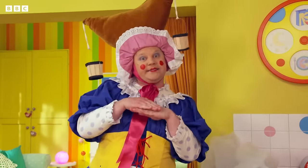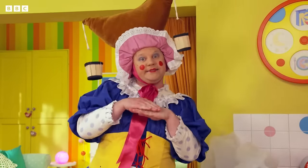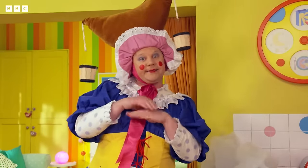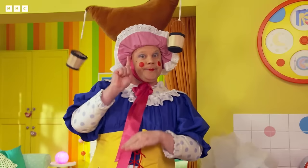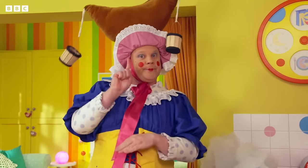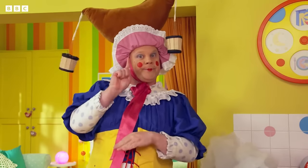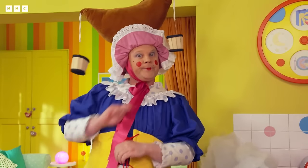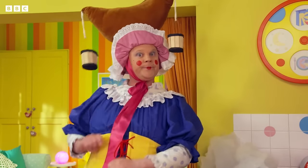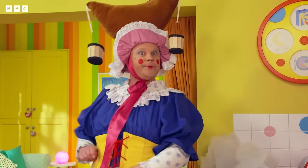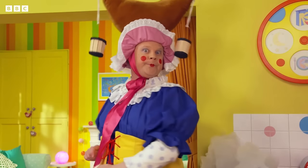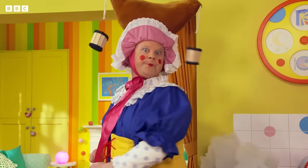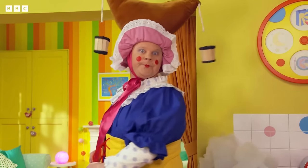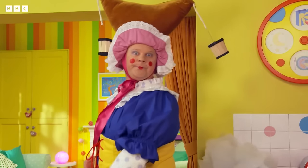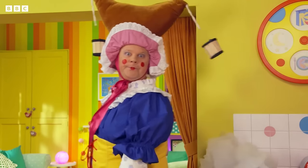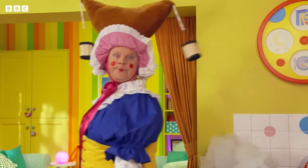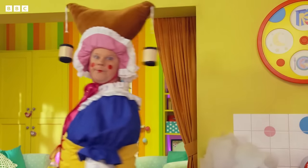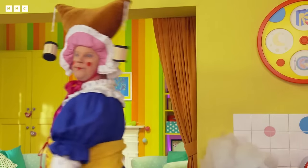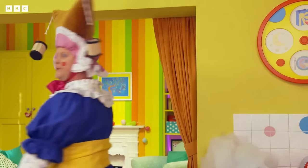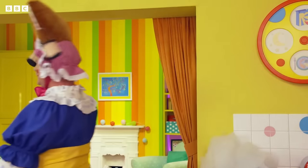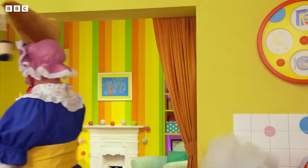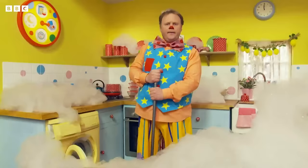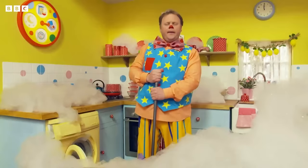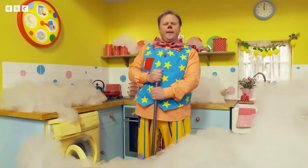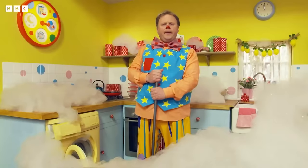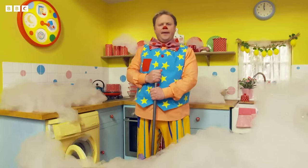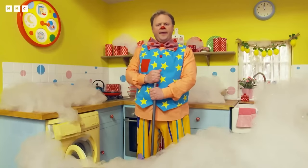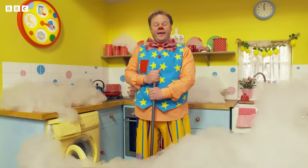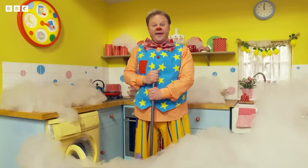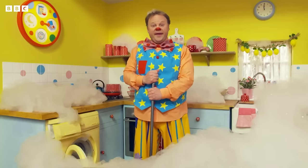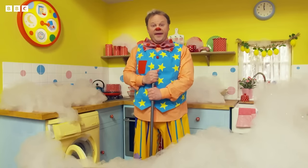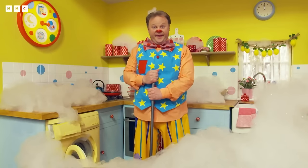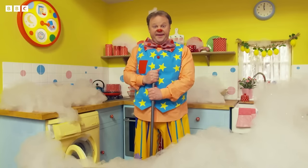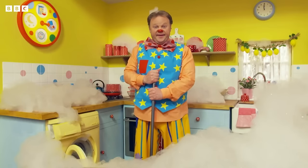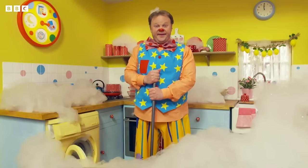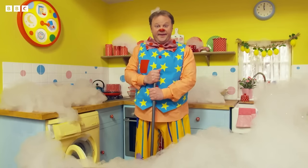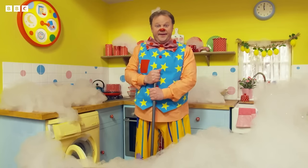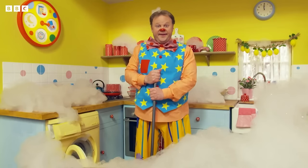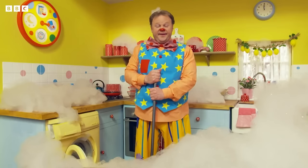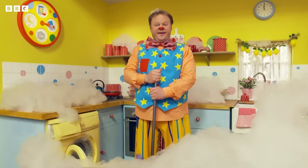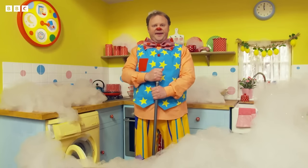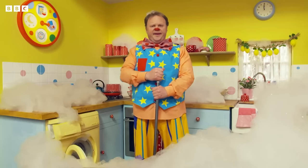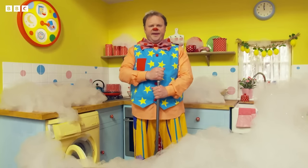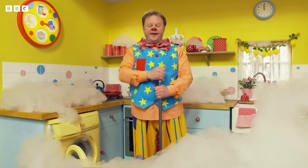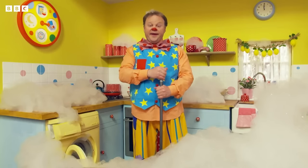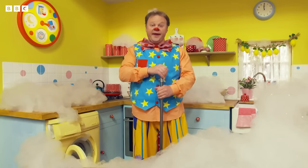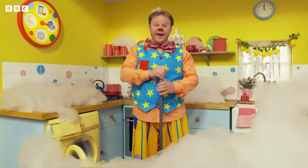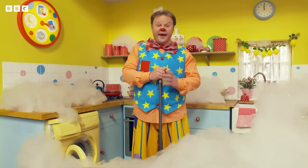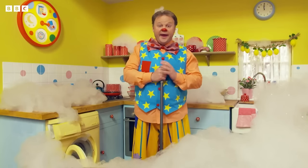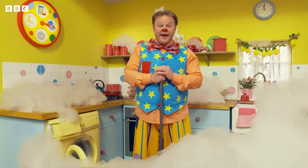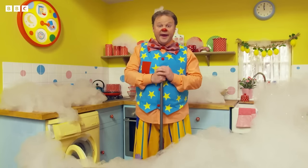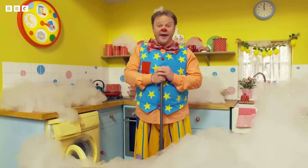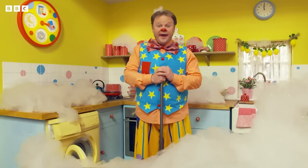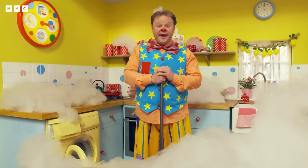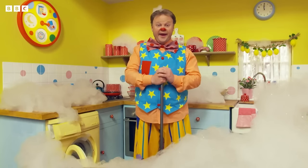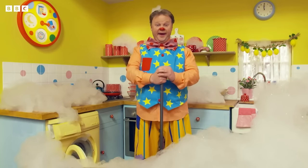rest. Bye, Aunt Polly. Before we go, Mr. Tumble, please could you show us the sign for